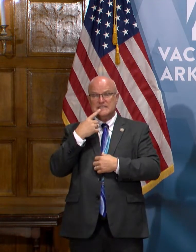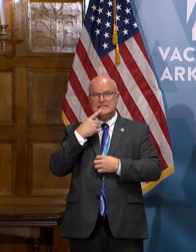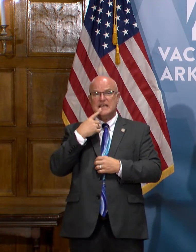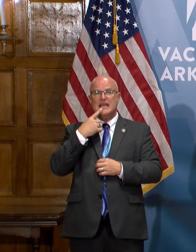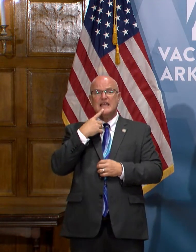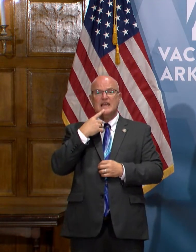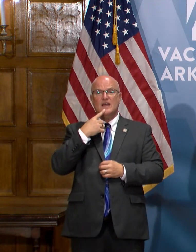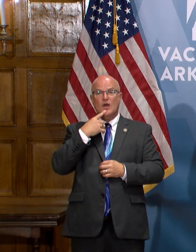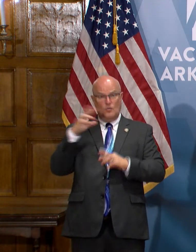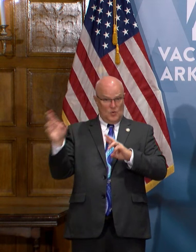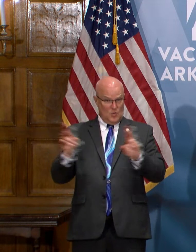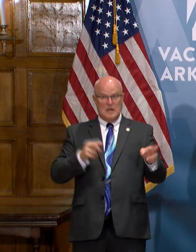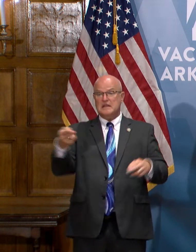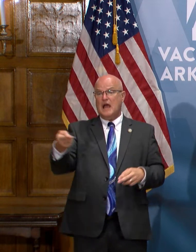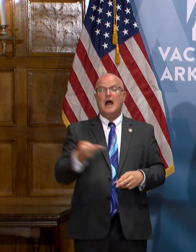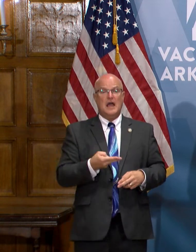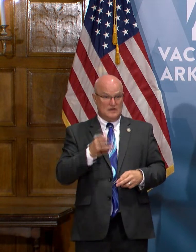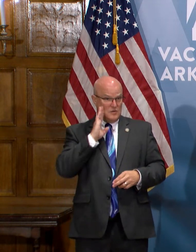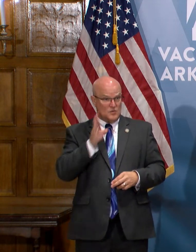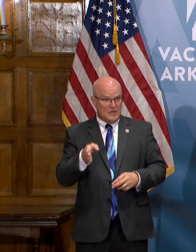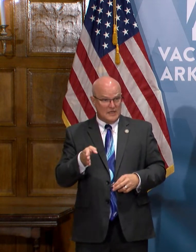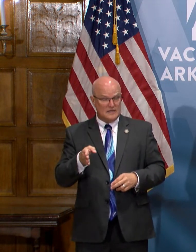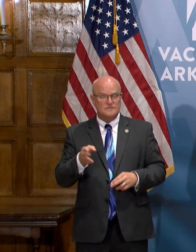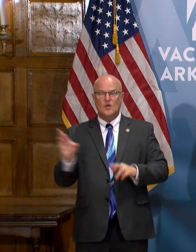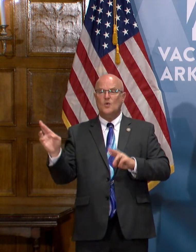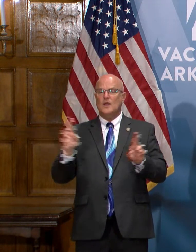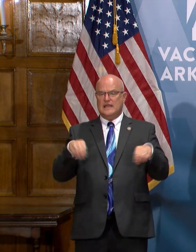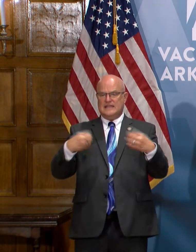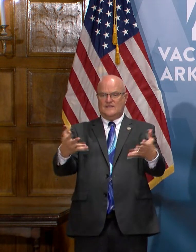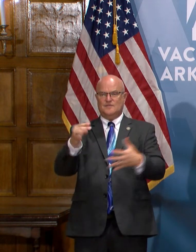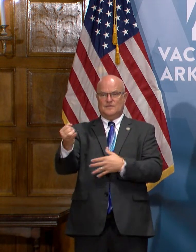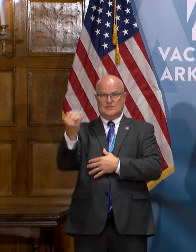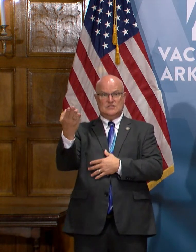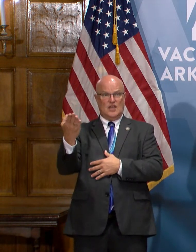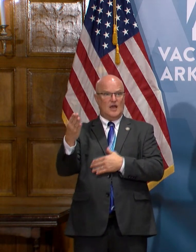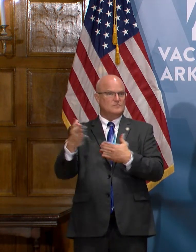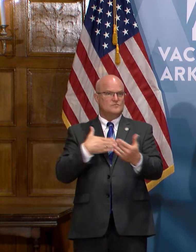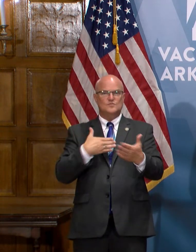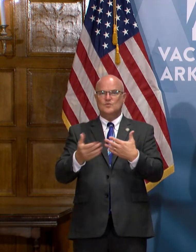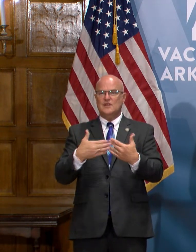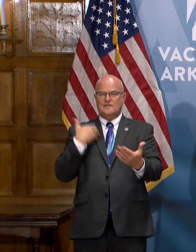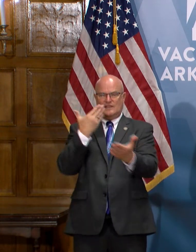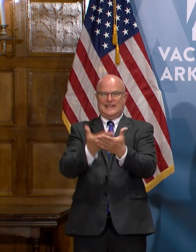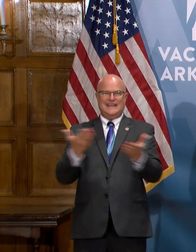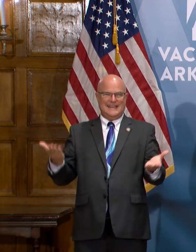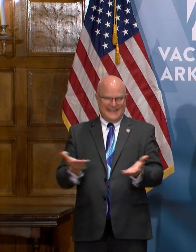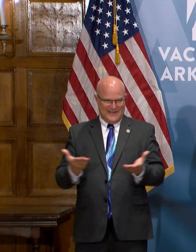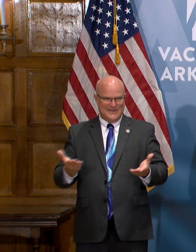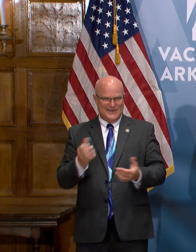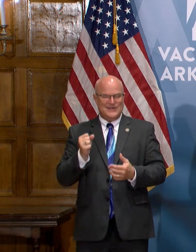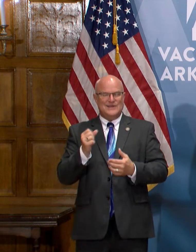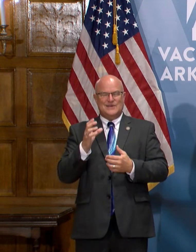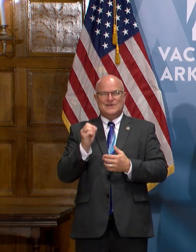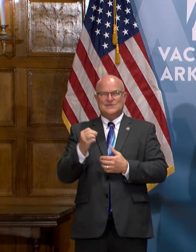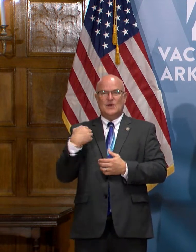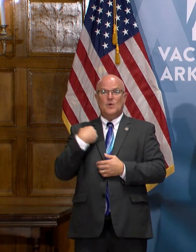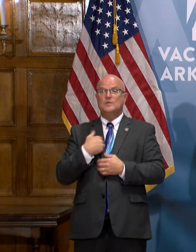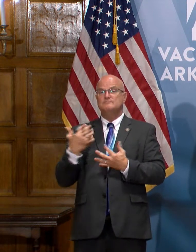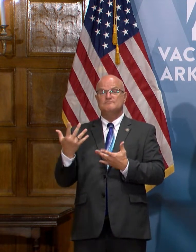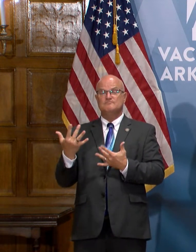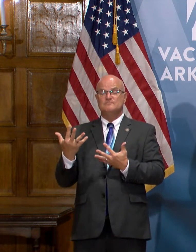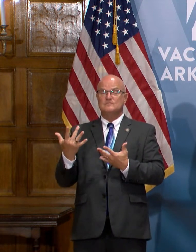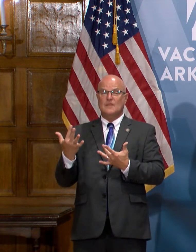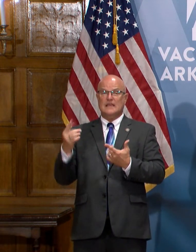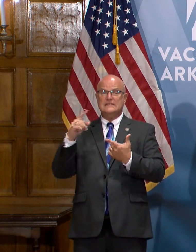say we're ready to hire them, ready to give them a job whenever they get here. So we're just